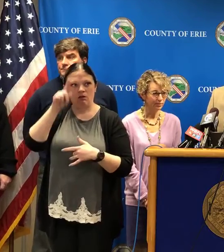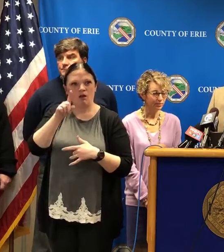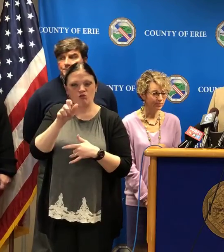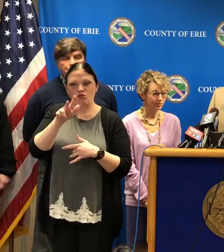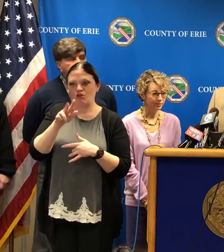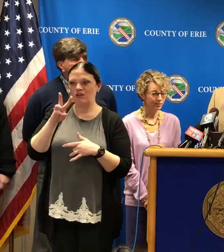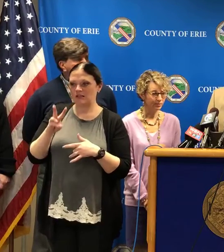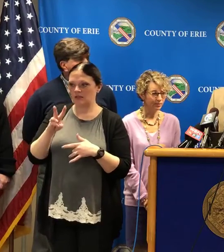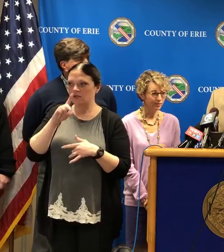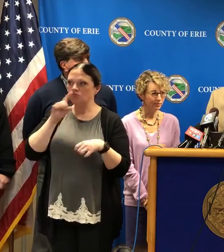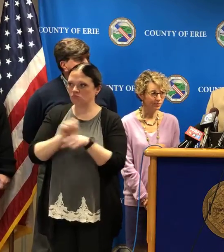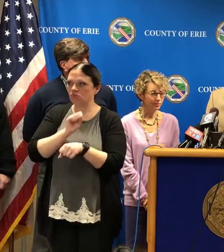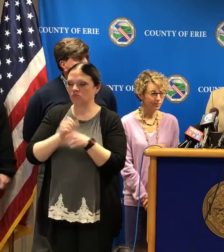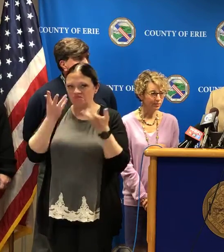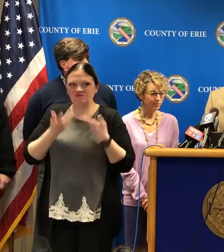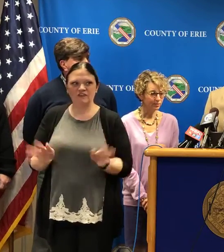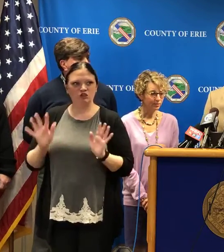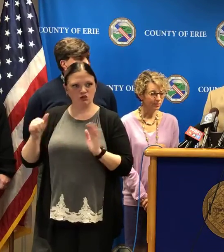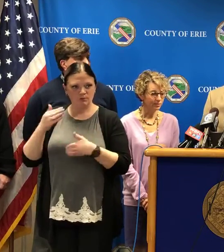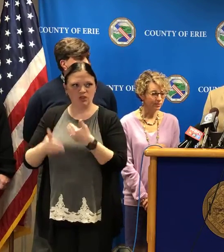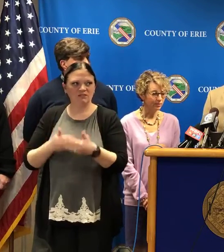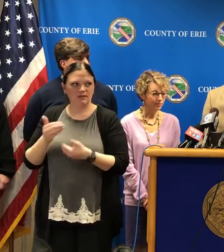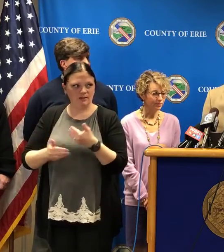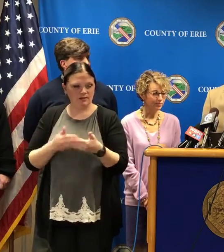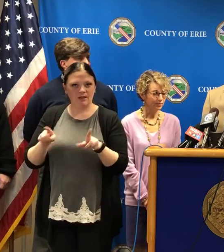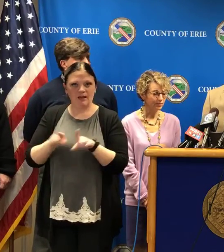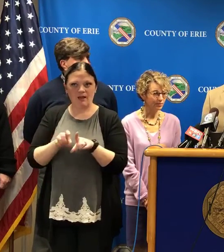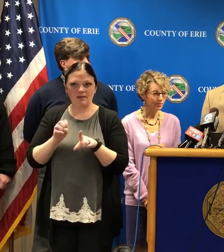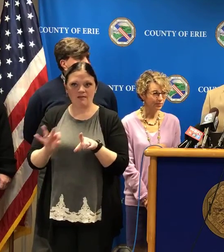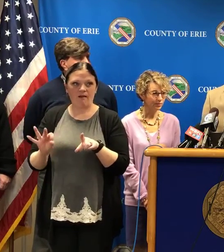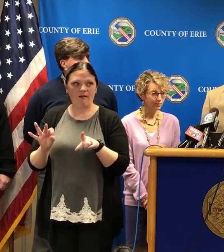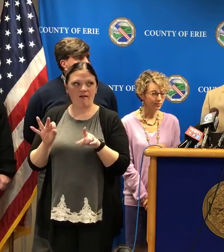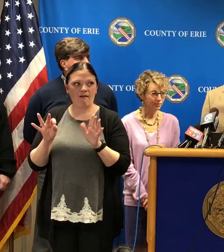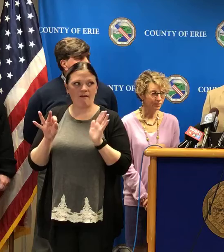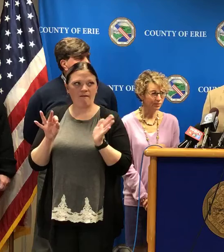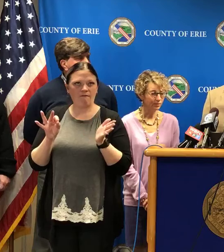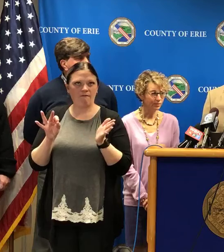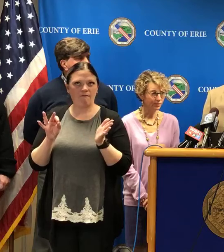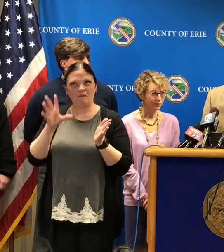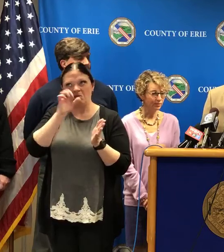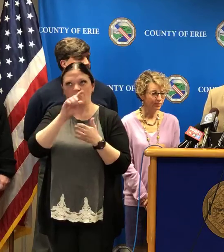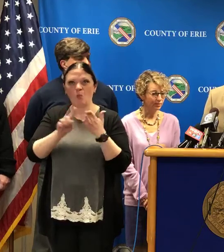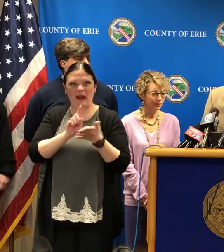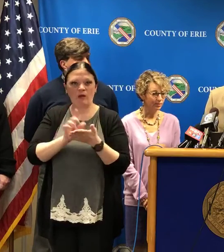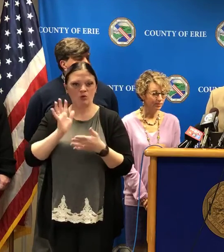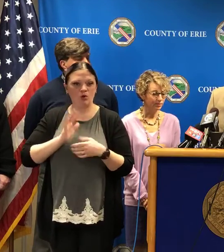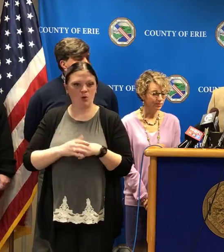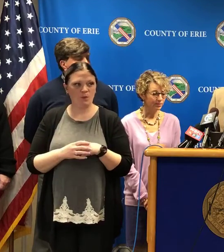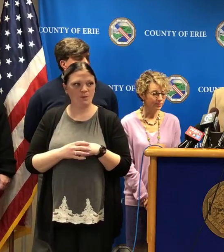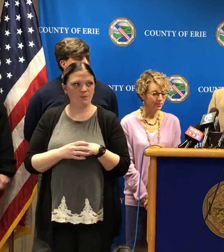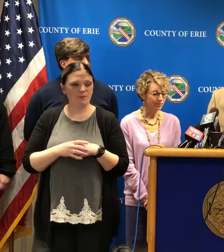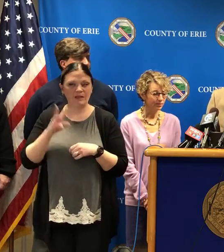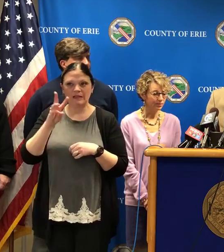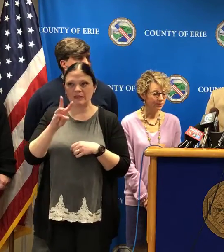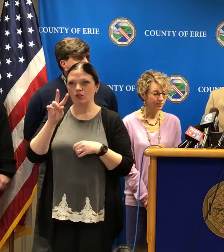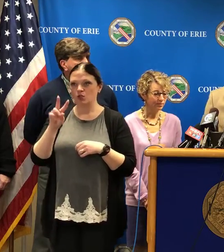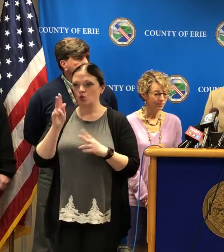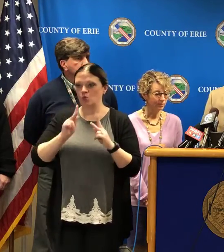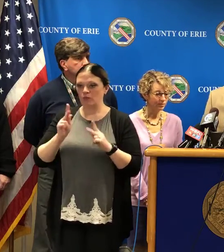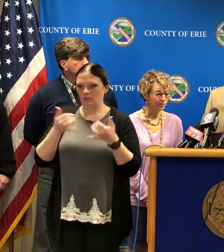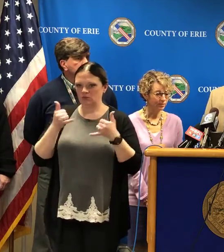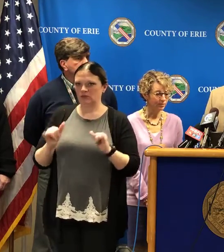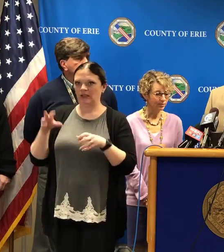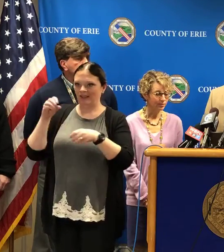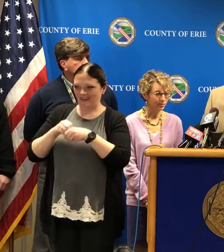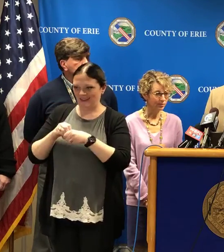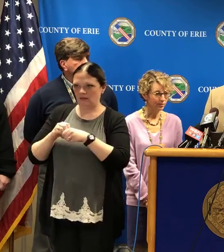136 people have actually completed the quarantine process as of approximately an hour ago. And there are 62 people in quarantine as